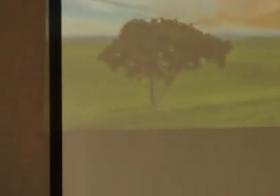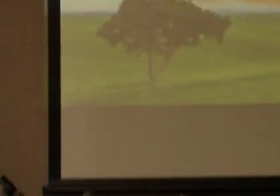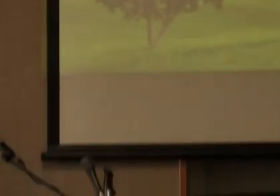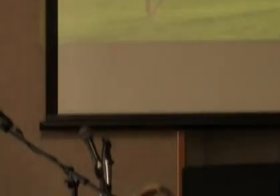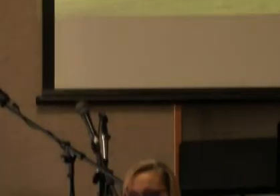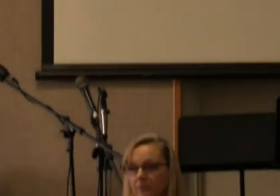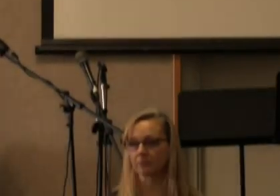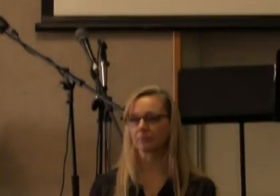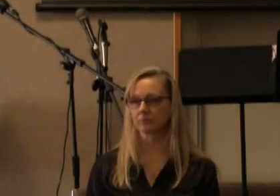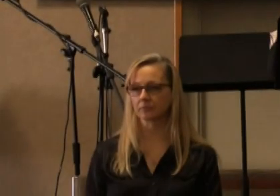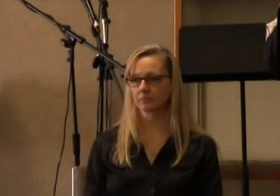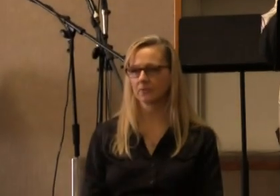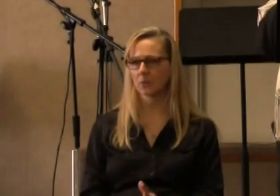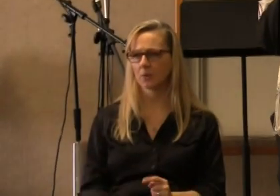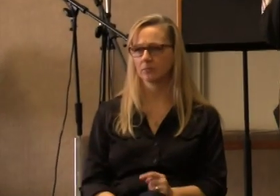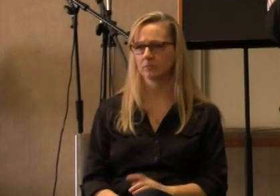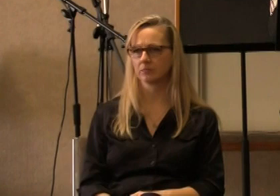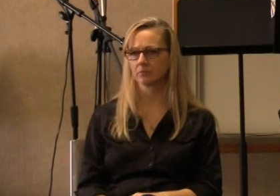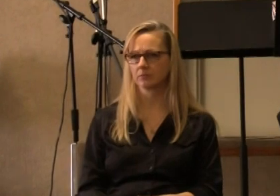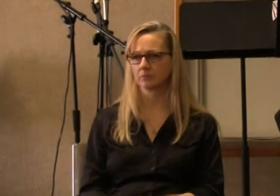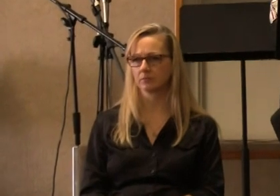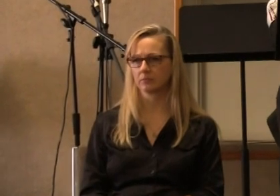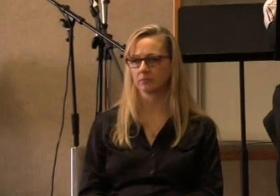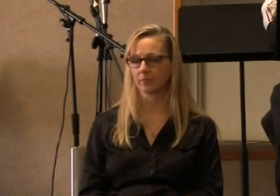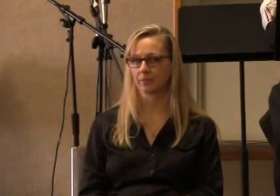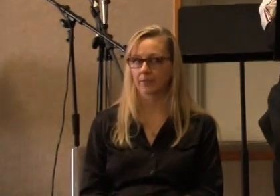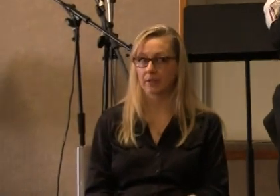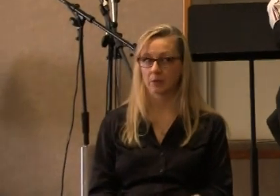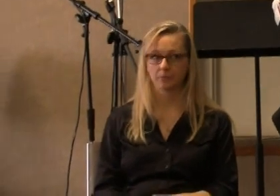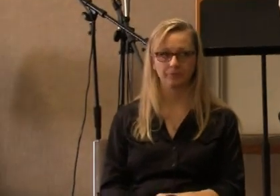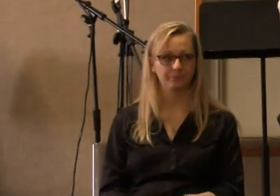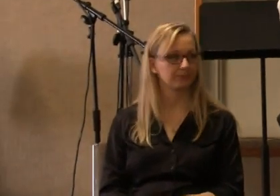Now it's up to you to keep putting this into practice.